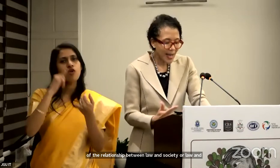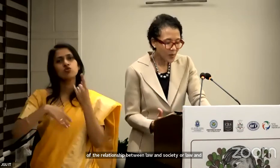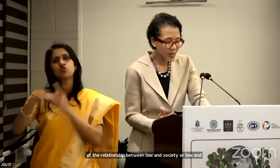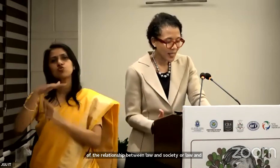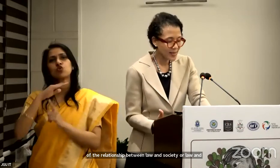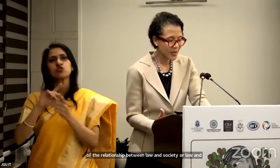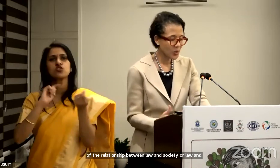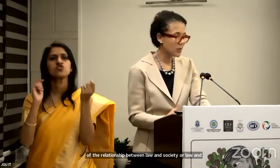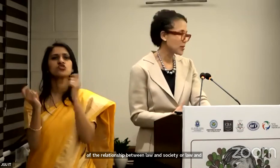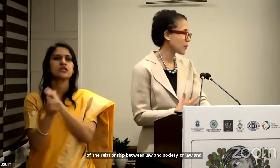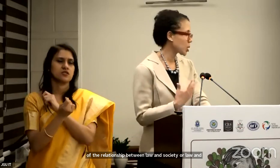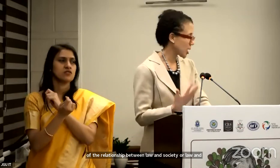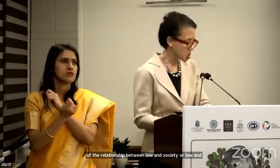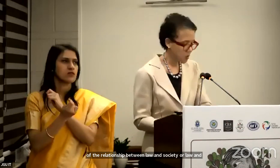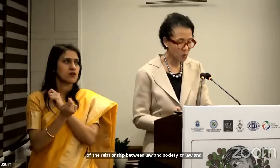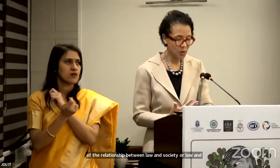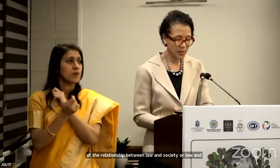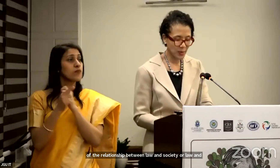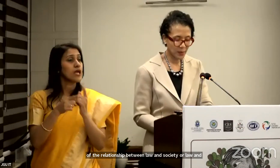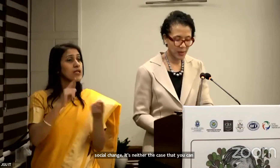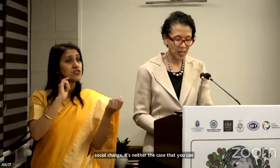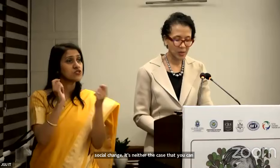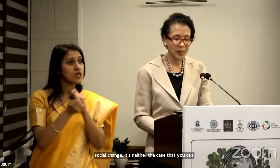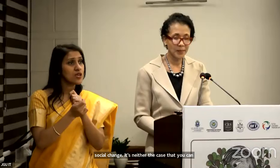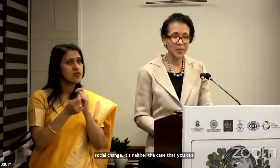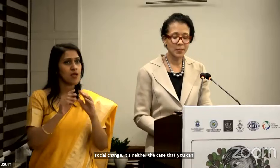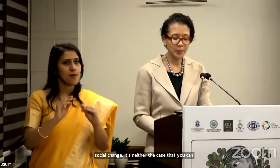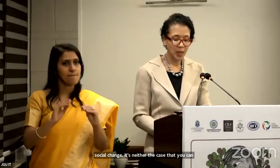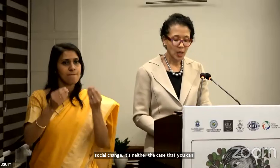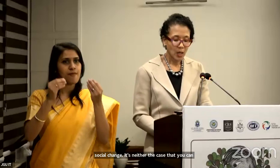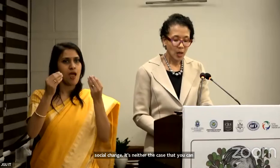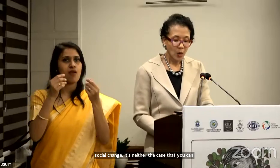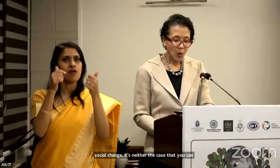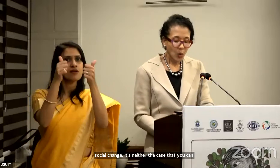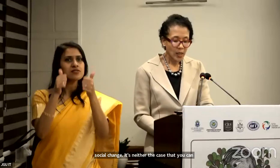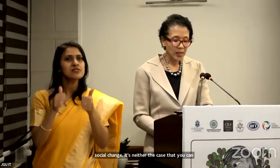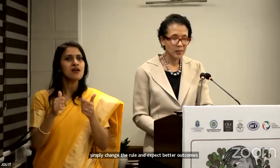It's neither the case that you can simply change the rule and expect better outcomes,